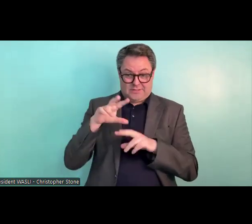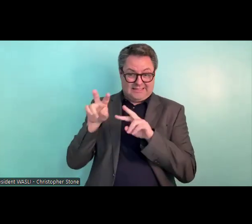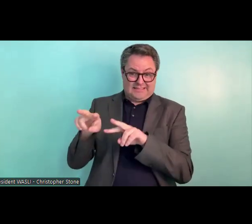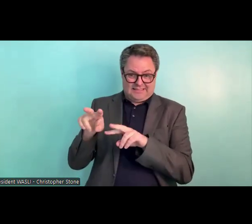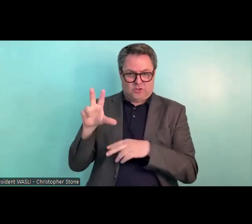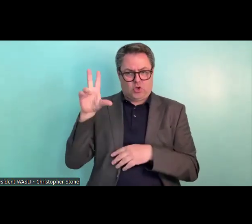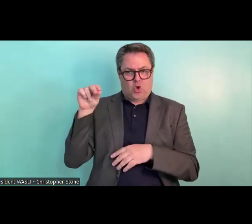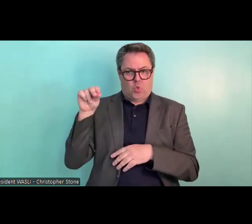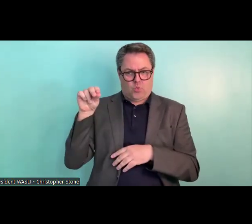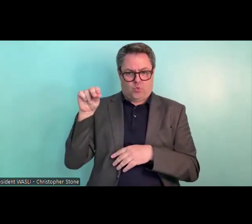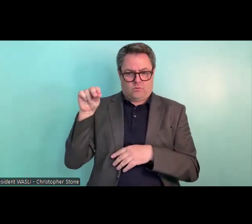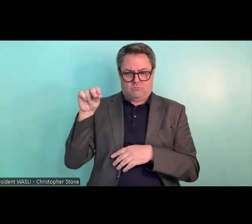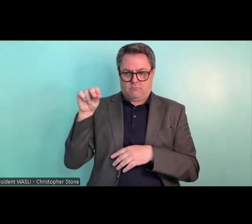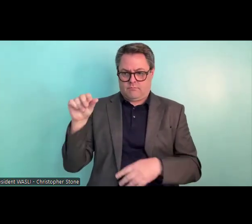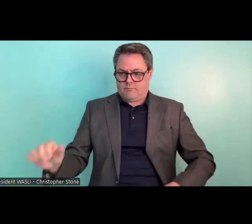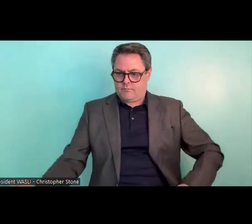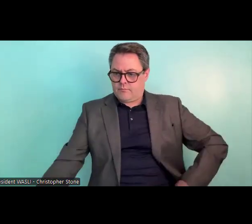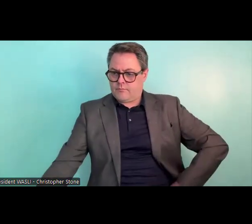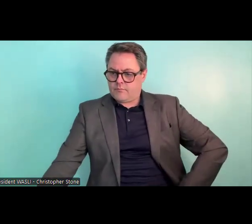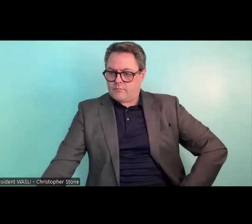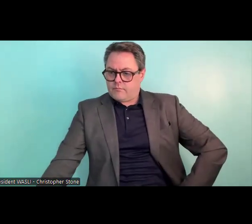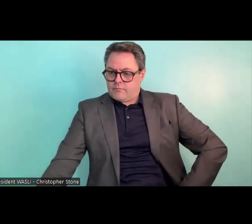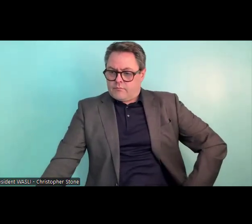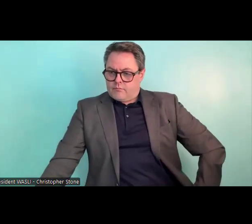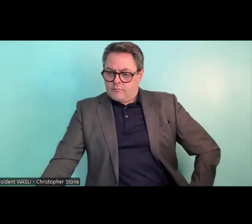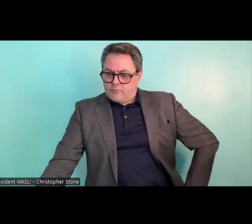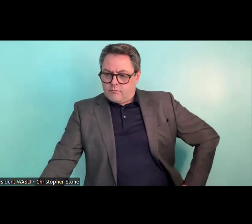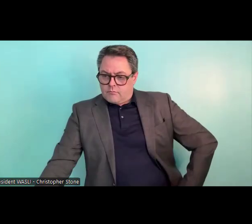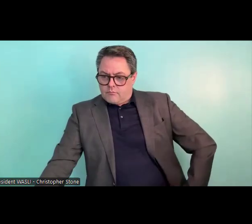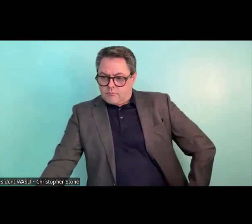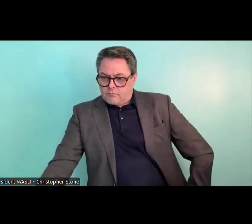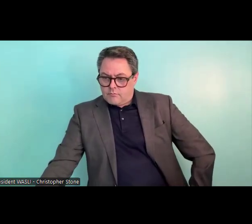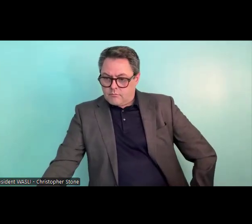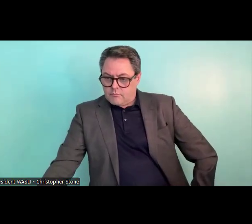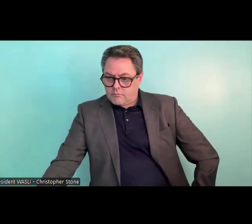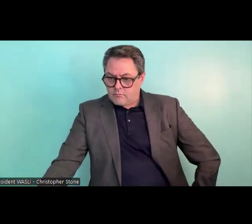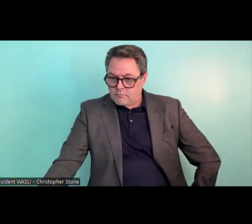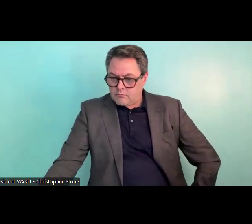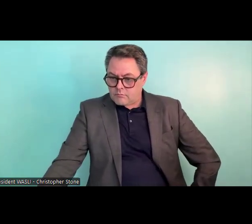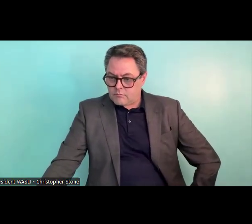aware now by putting in the main chat for everyone to see?